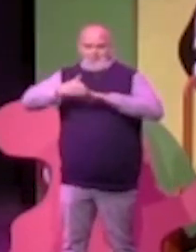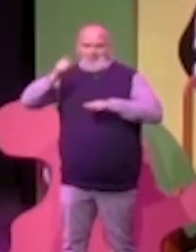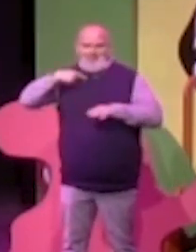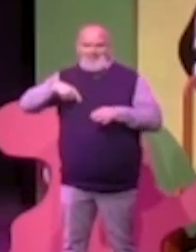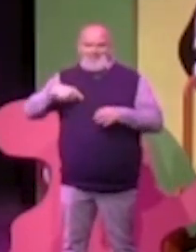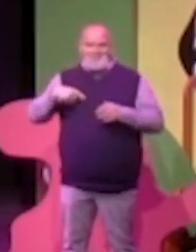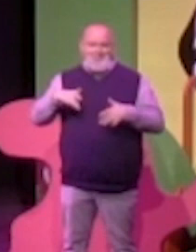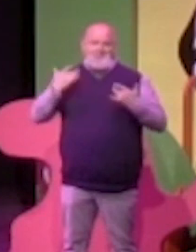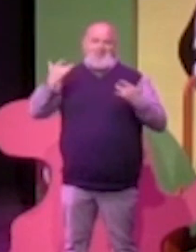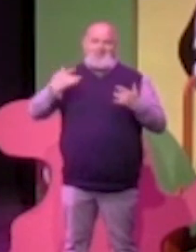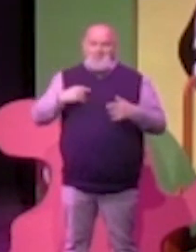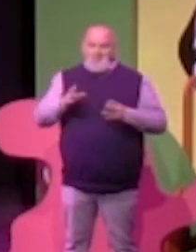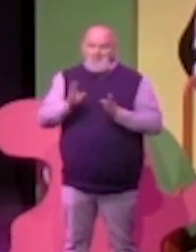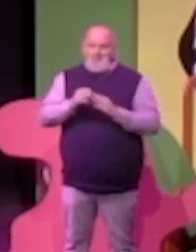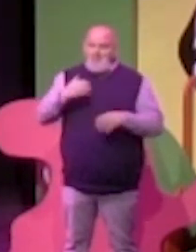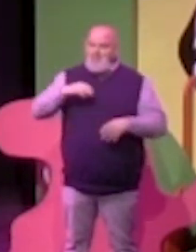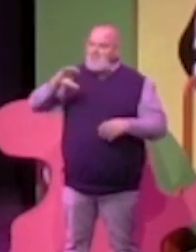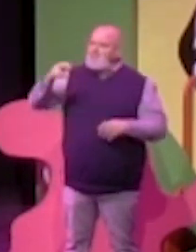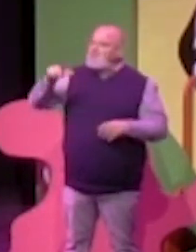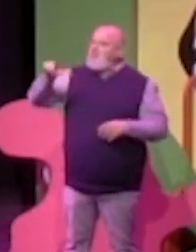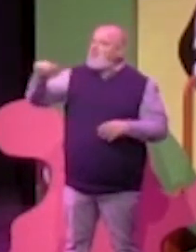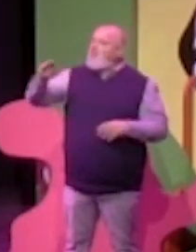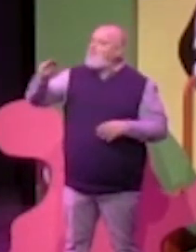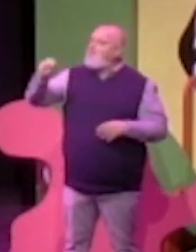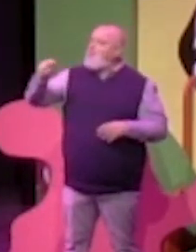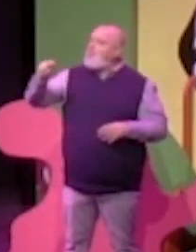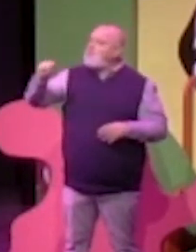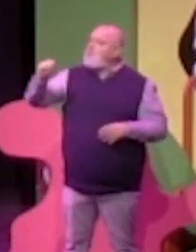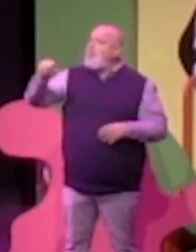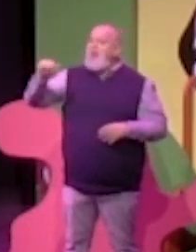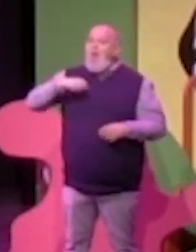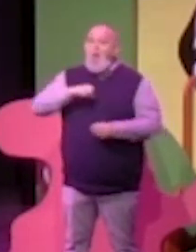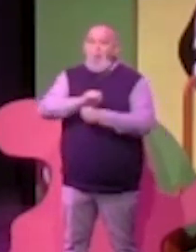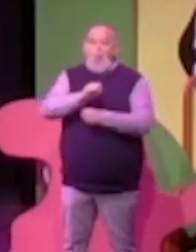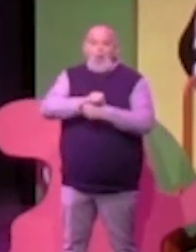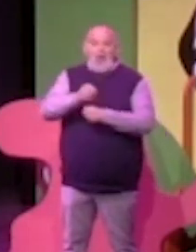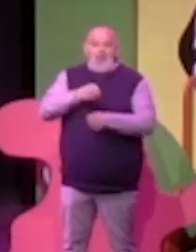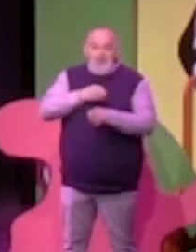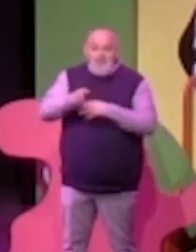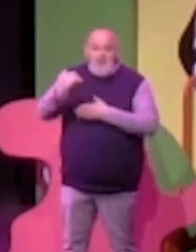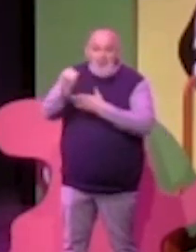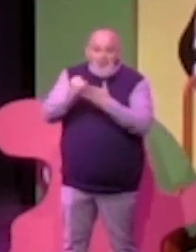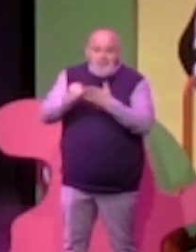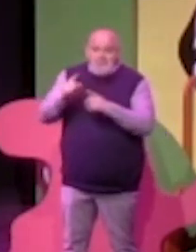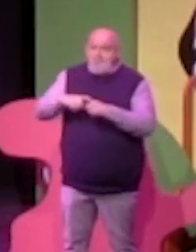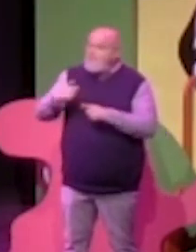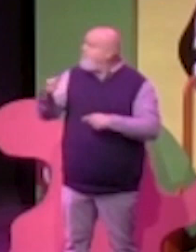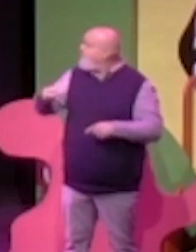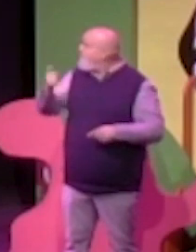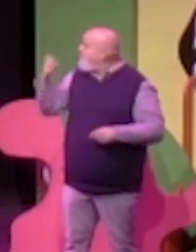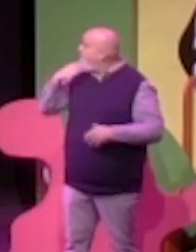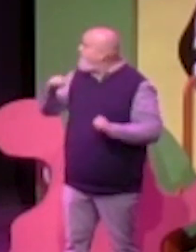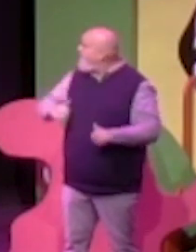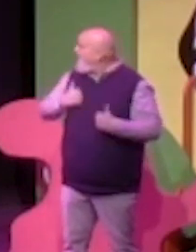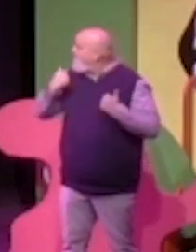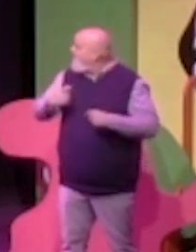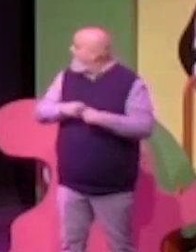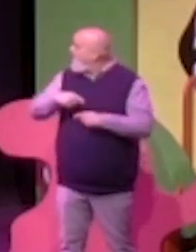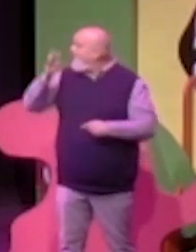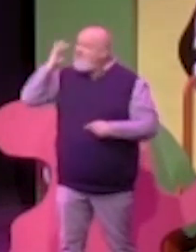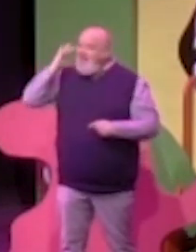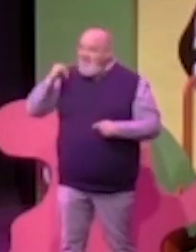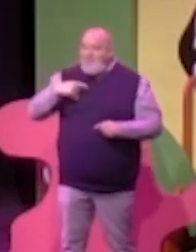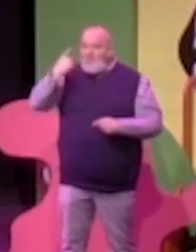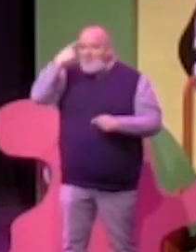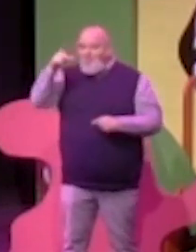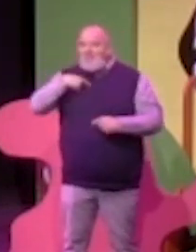about time. My name is Chelo Montoya, and I work in the arts. I've been in the arts. I'm from, you saw my line, I'm a Californian for the